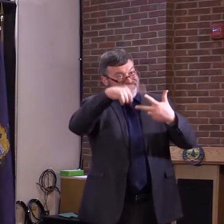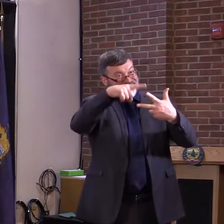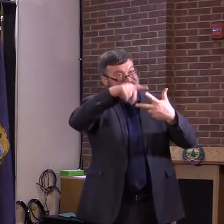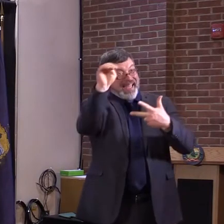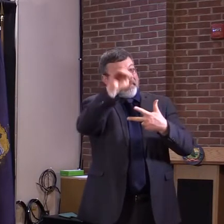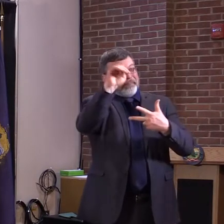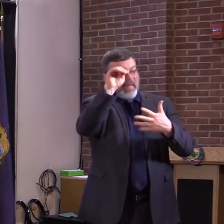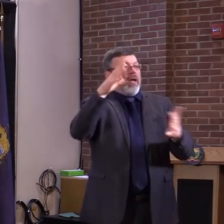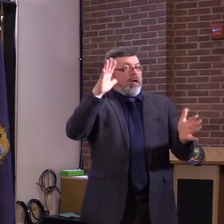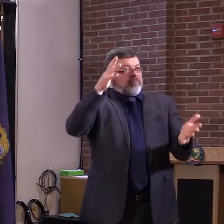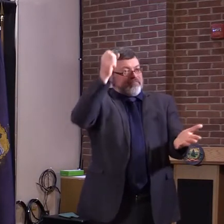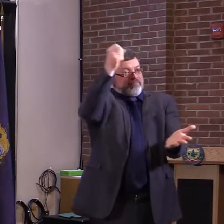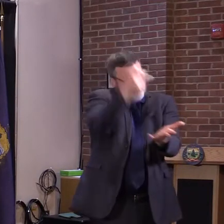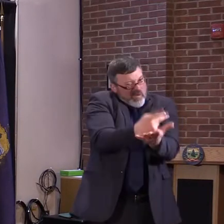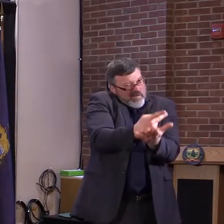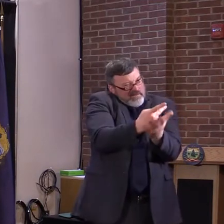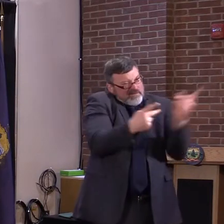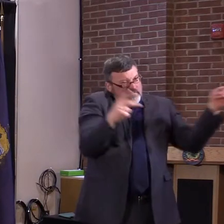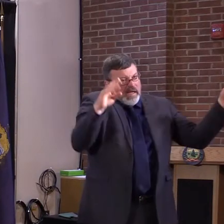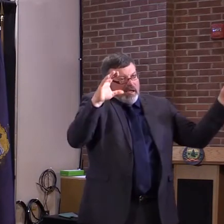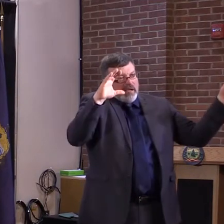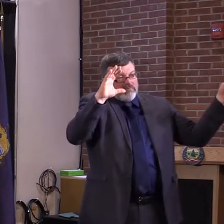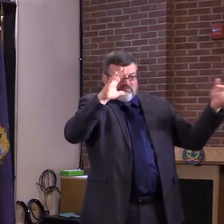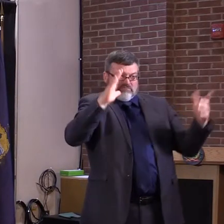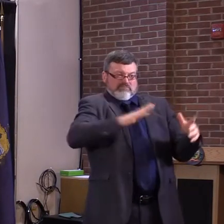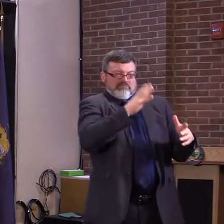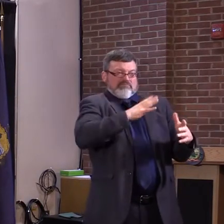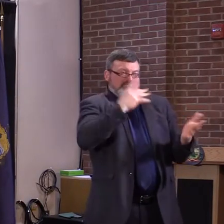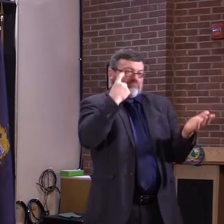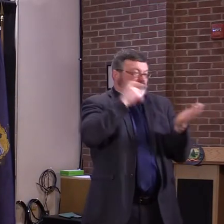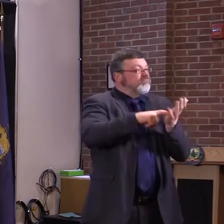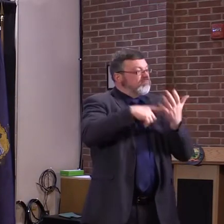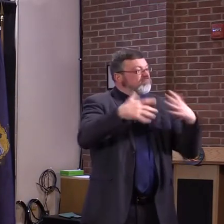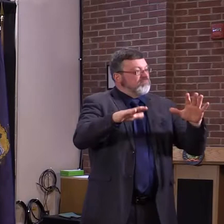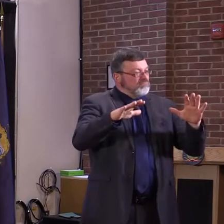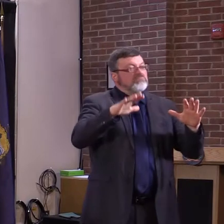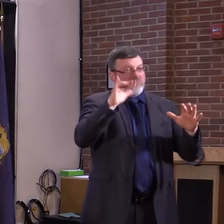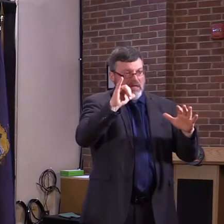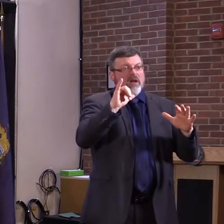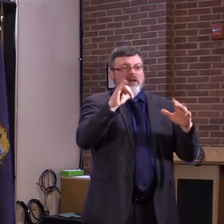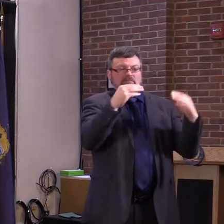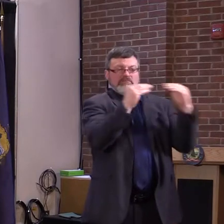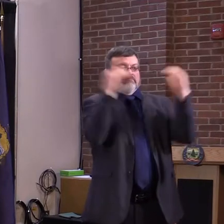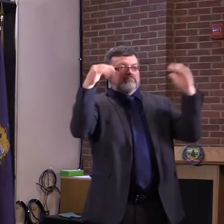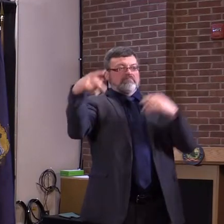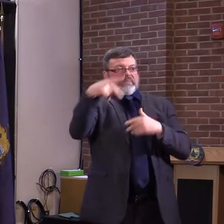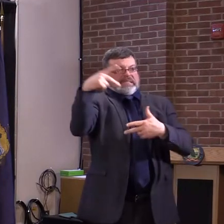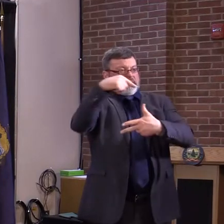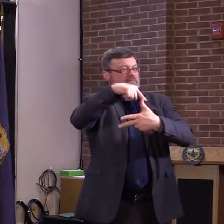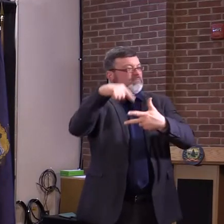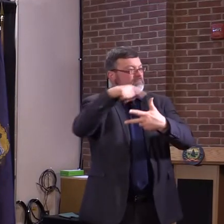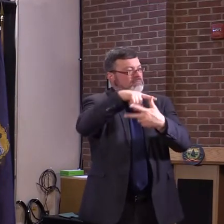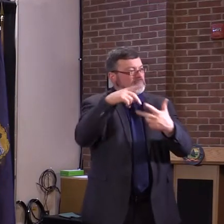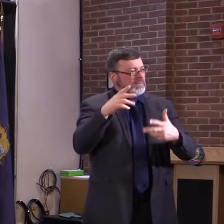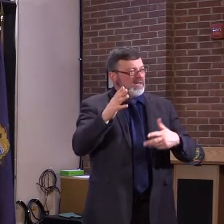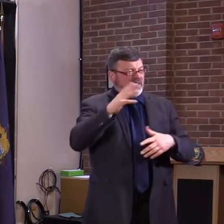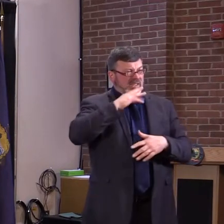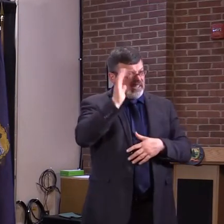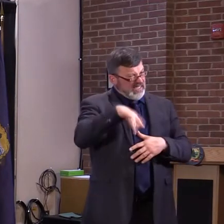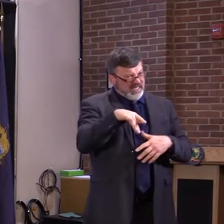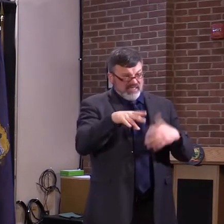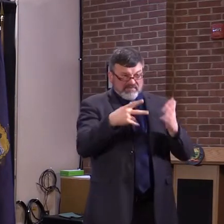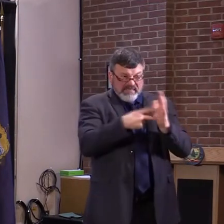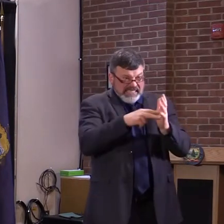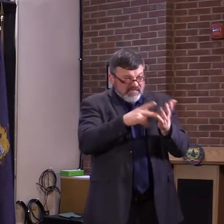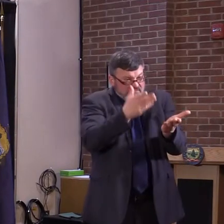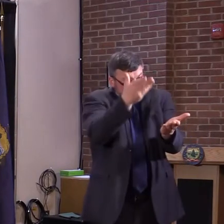for people age 18 and older. The vaccine itself is the same vaccine people have been getting for months.